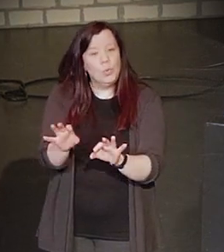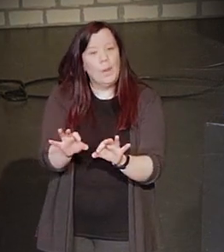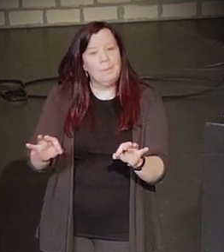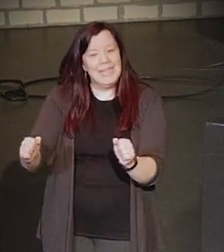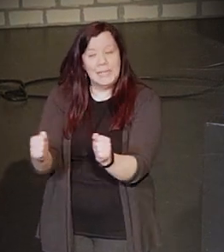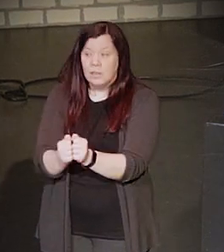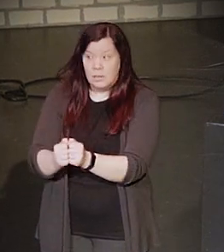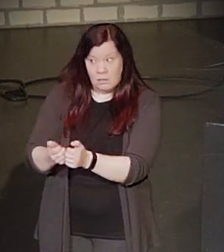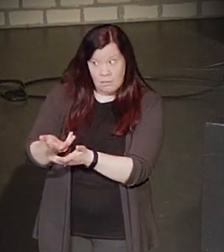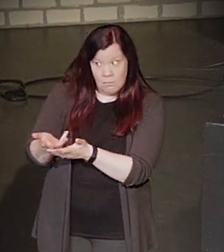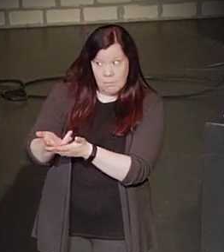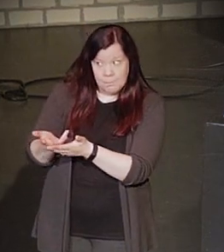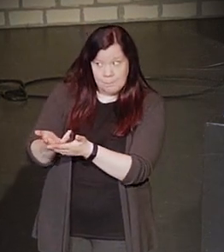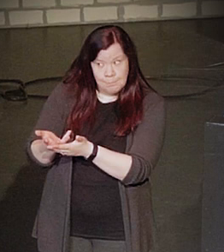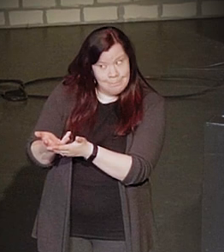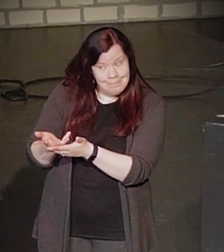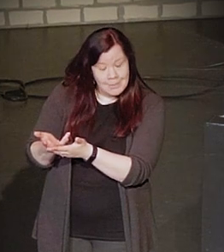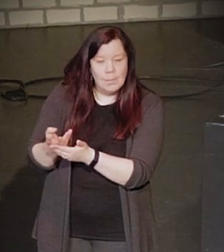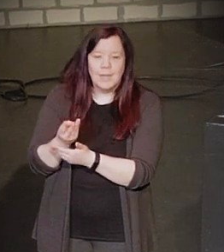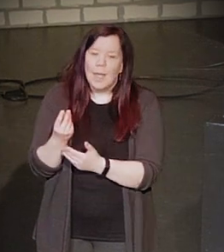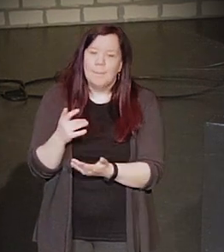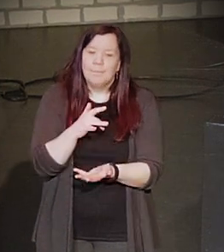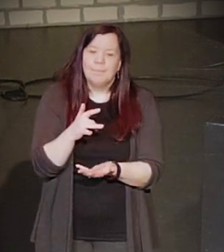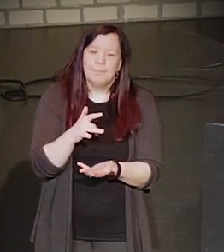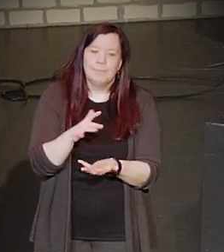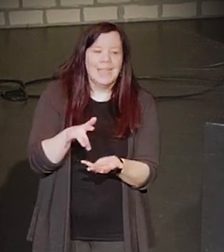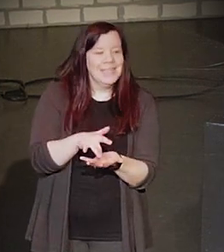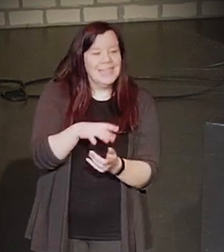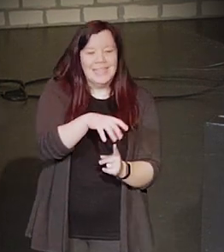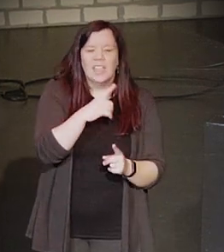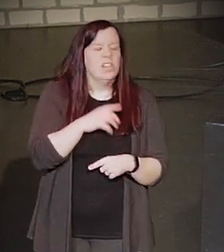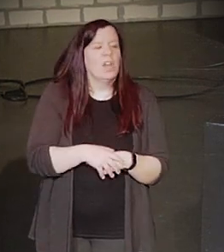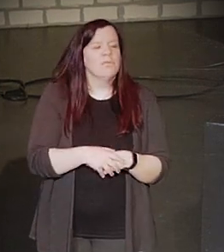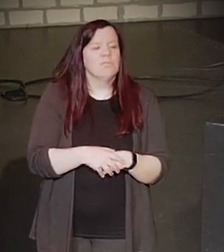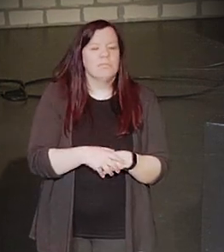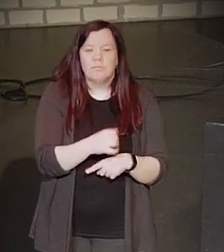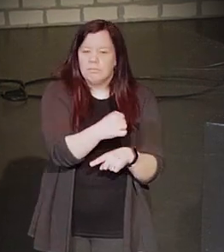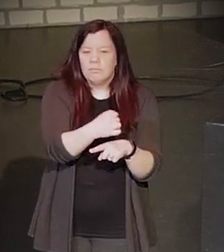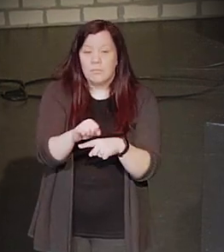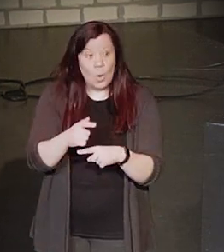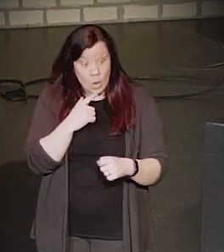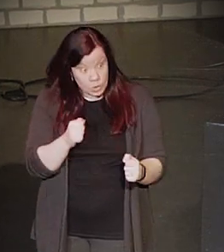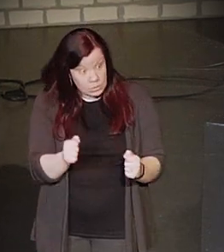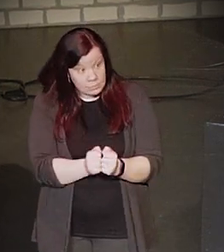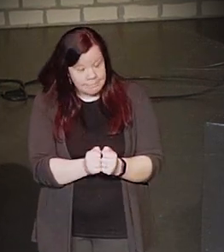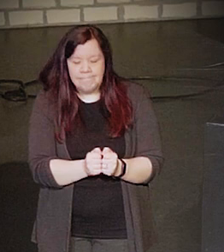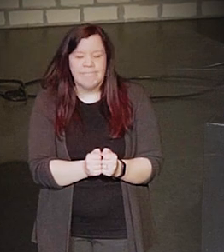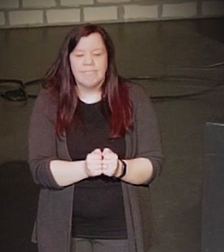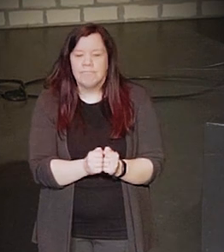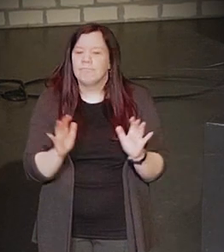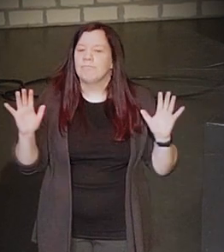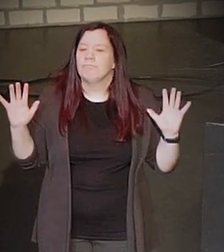But actually, a number of Greek city-states reject it. They had a chance to settle, and they didn't.